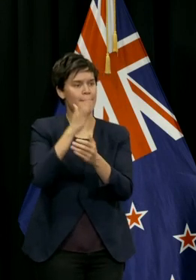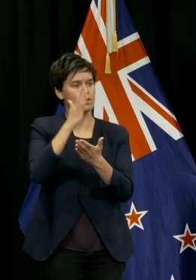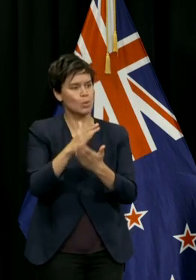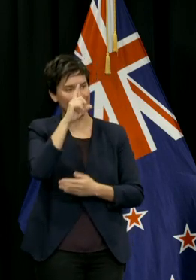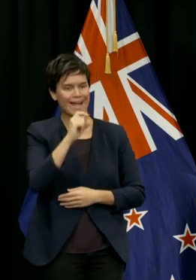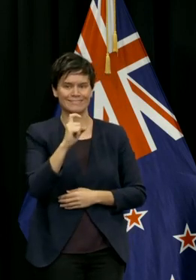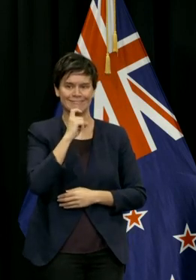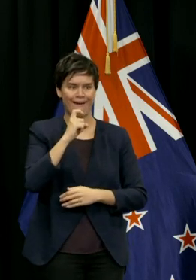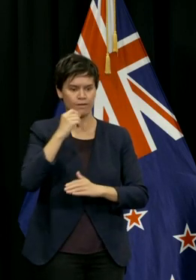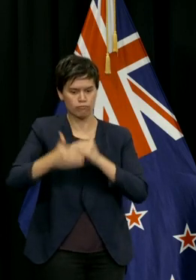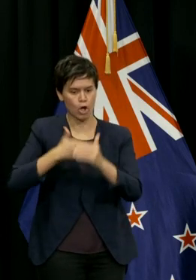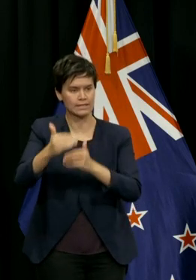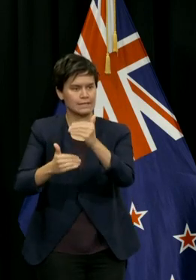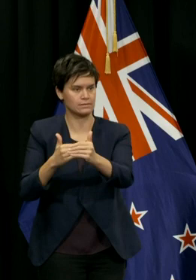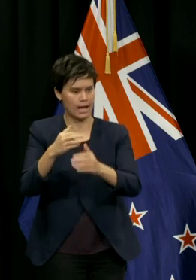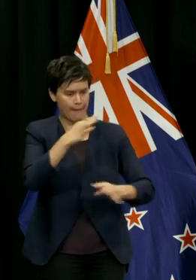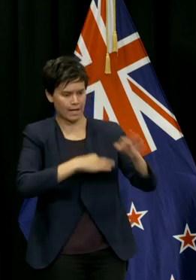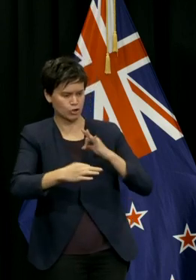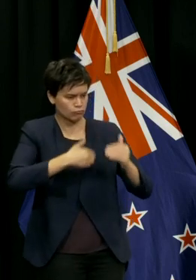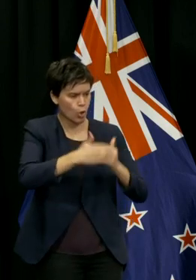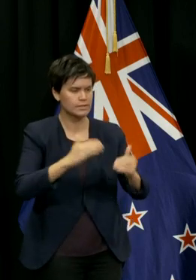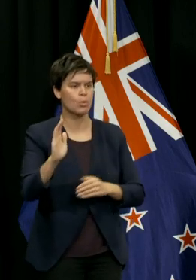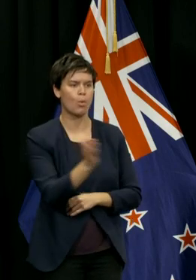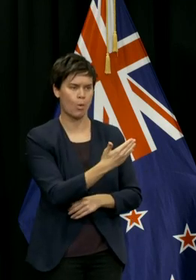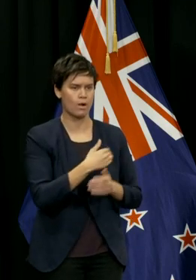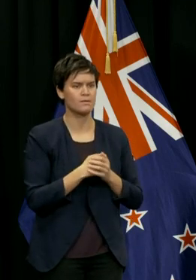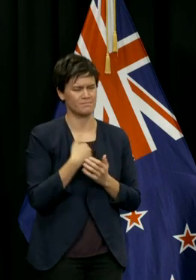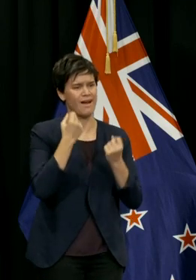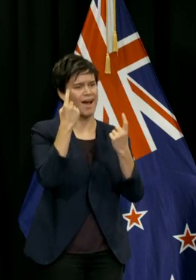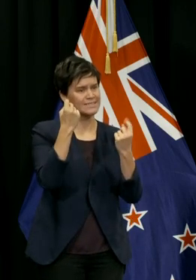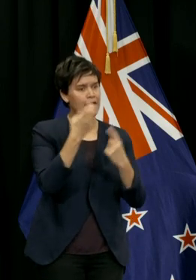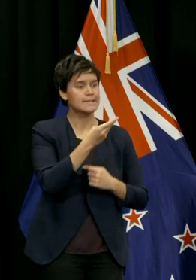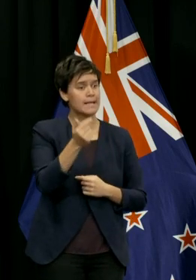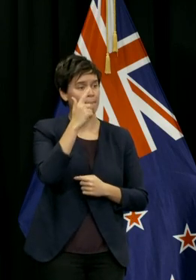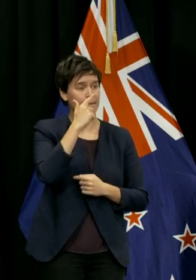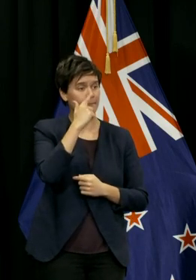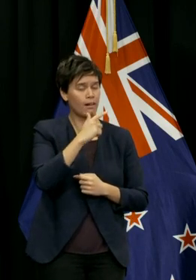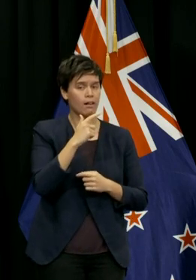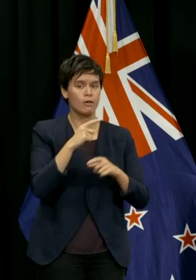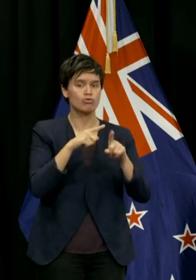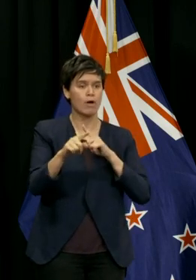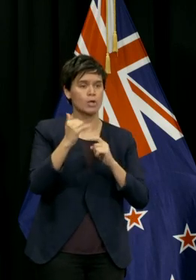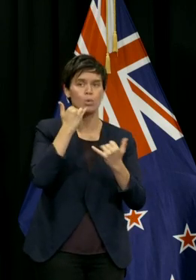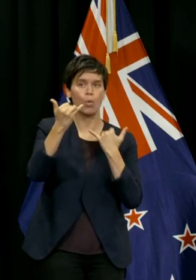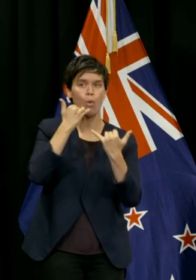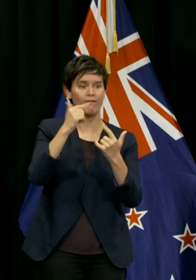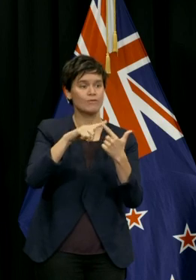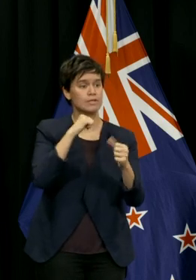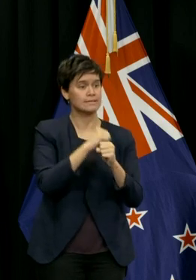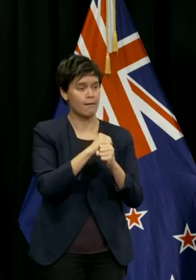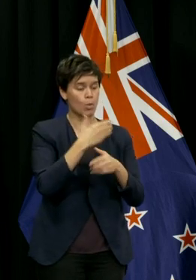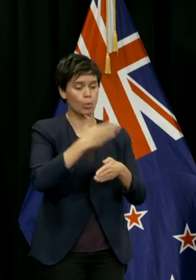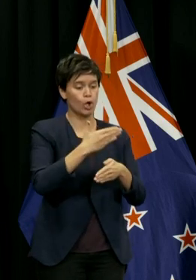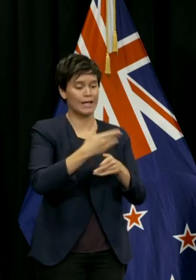and working in the call centre. I do understand for people who are calling in, particularly to the work and income phone